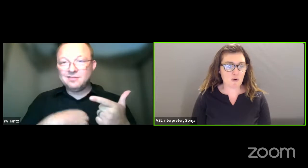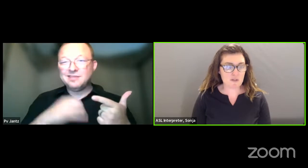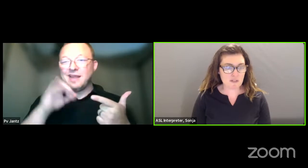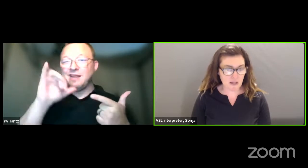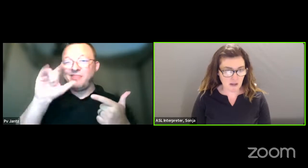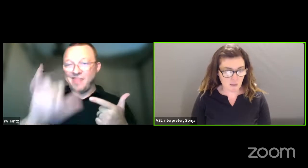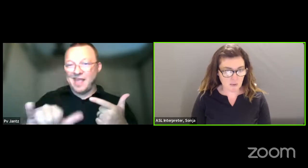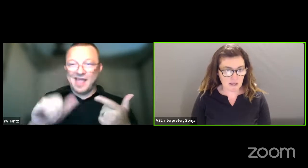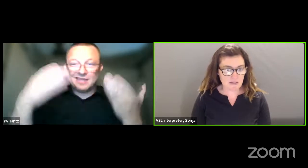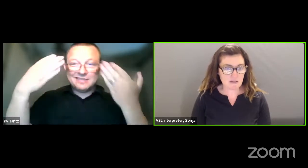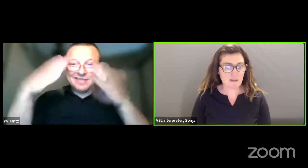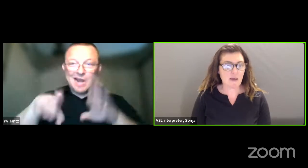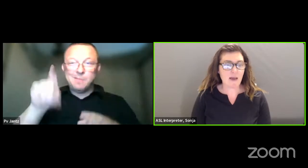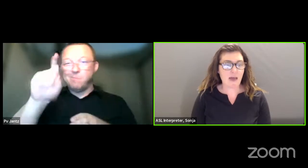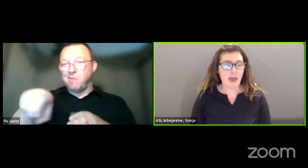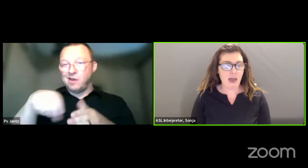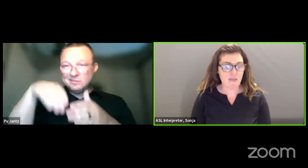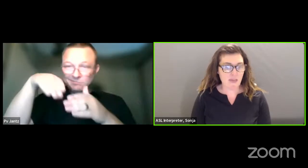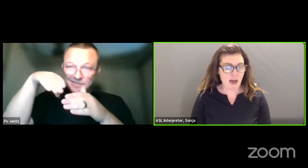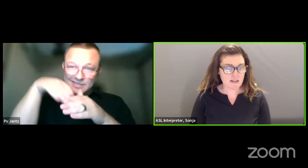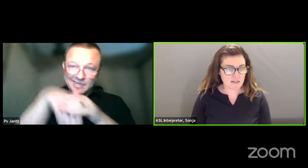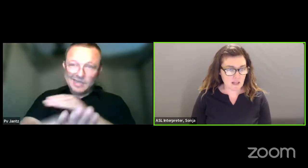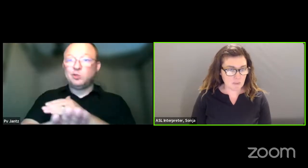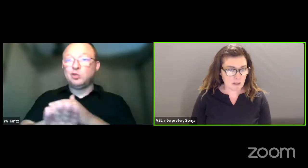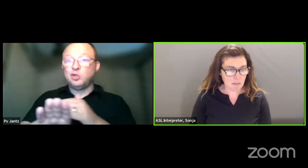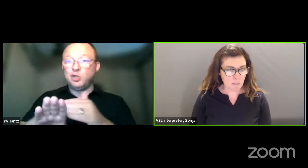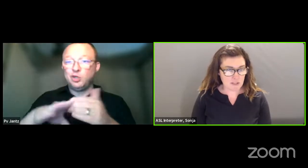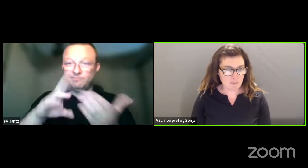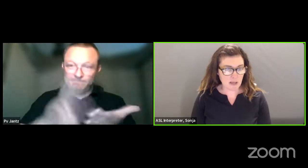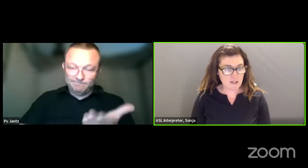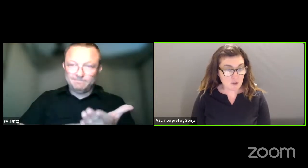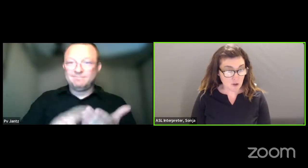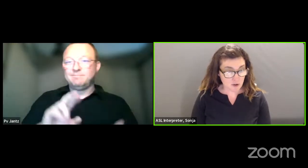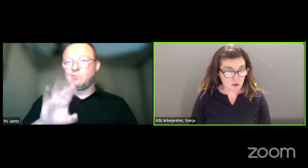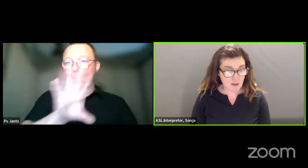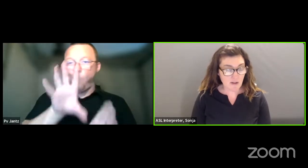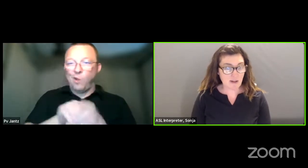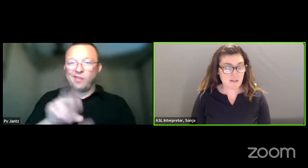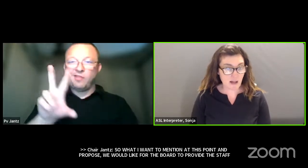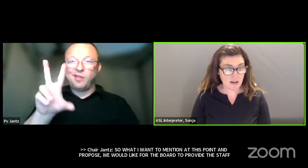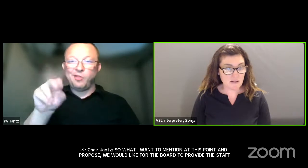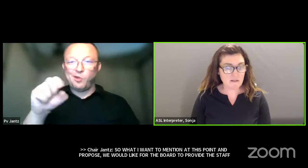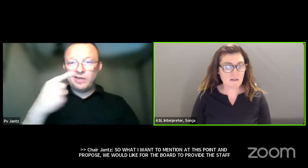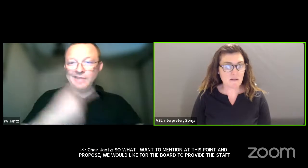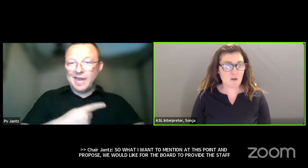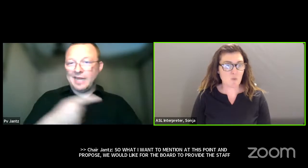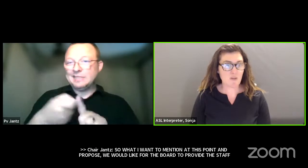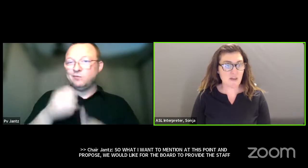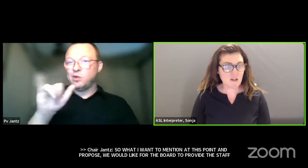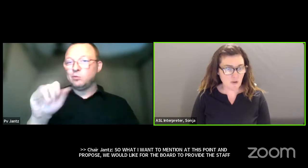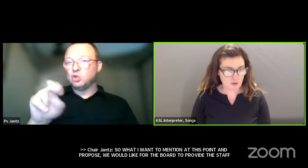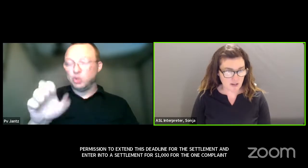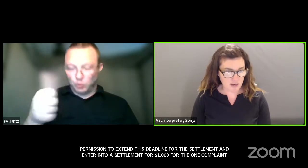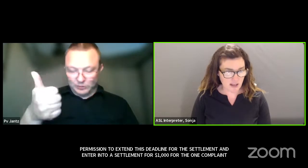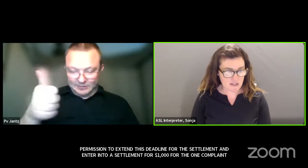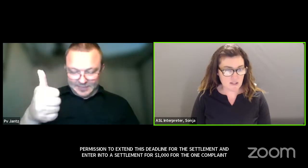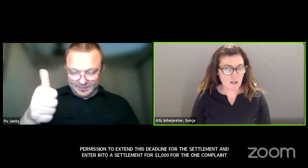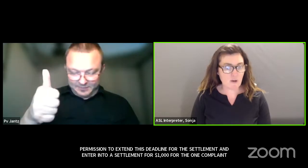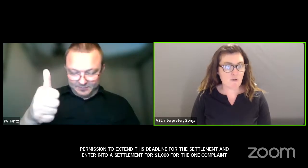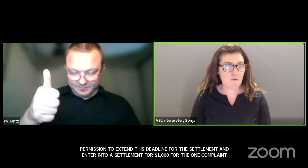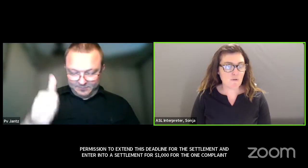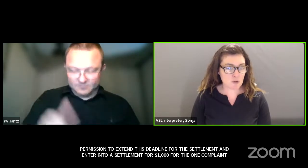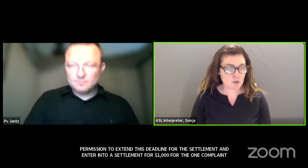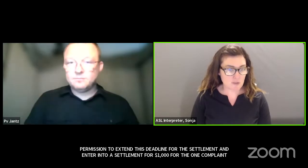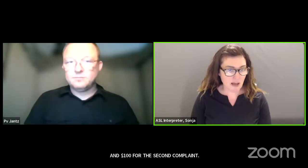$100 for the second complaint. And that settlement must be entered, signed within 30